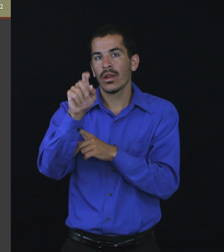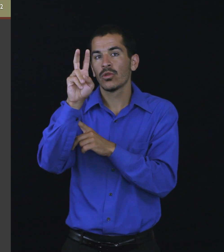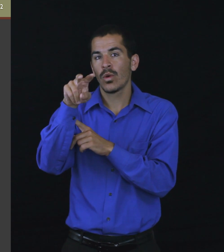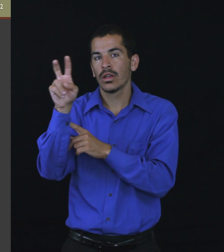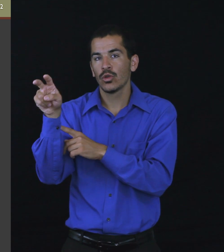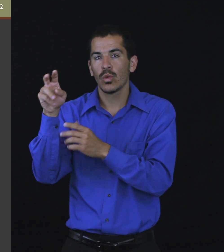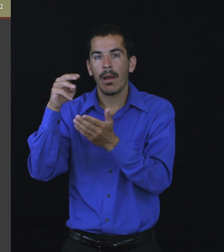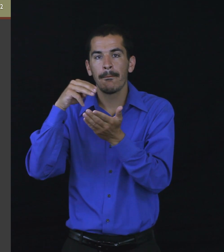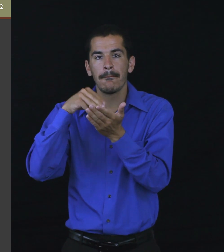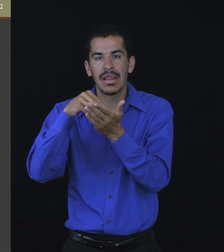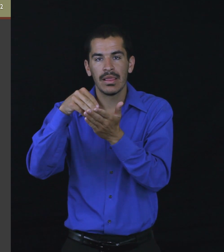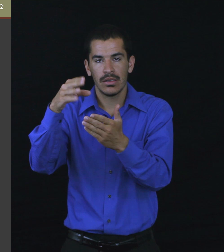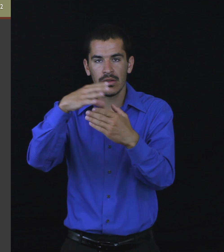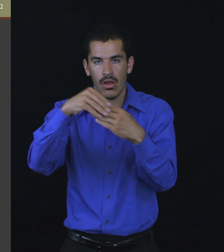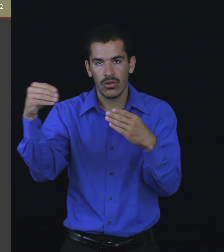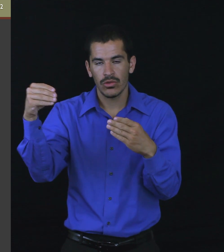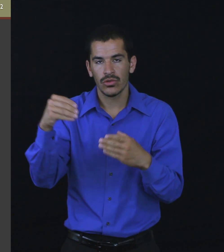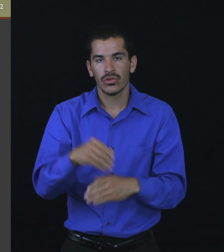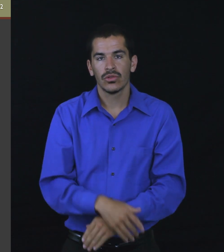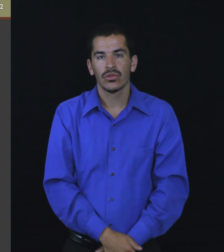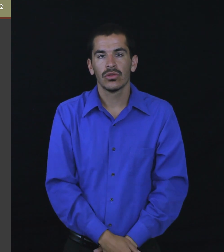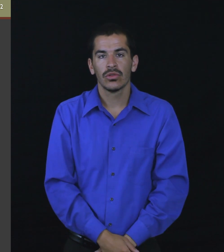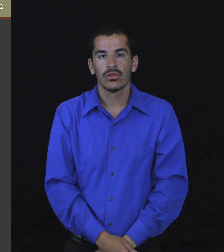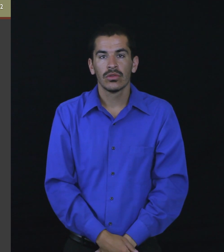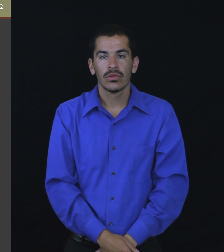$4.22 million.